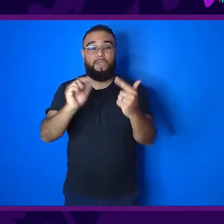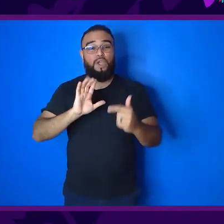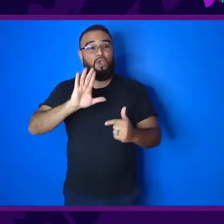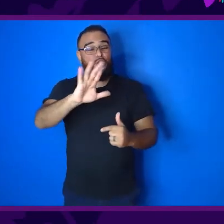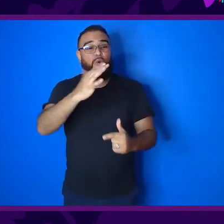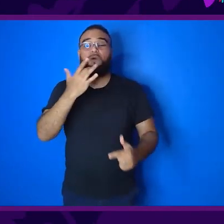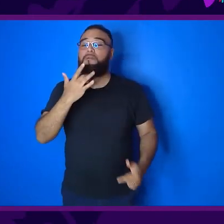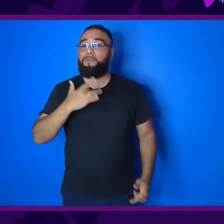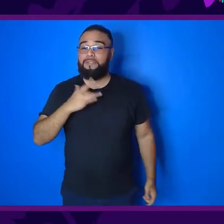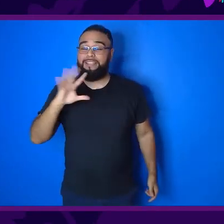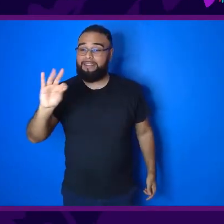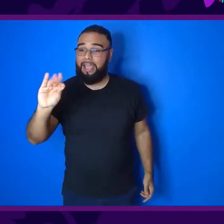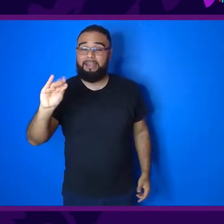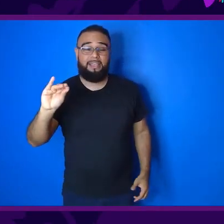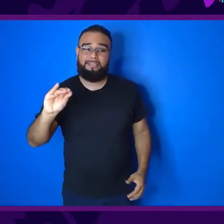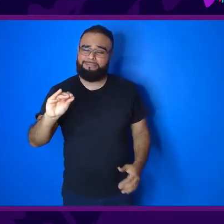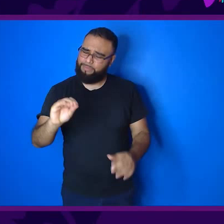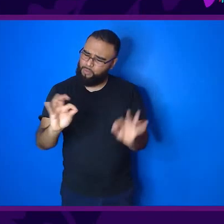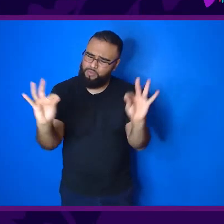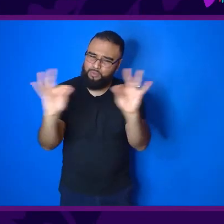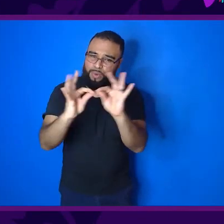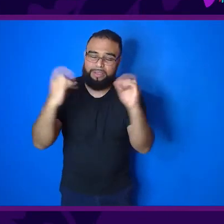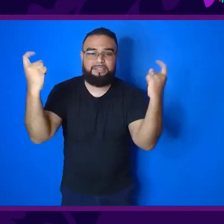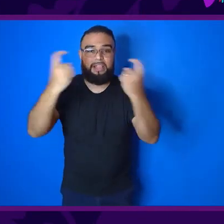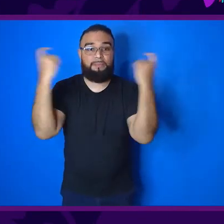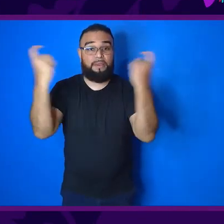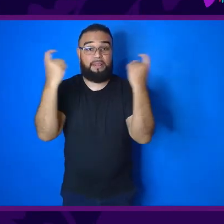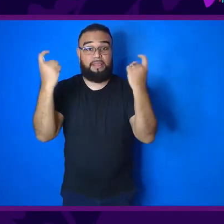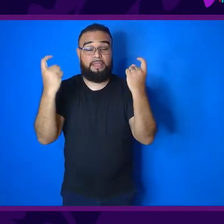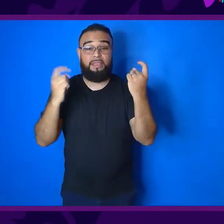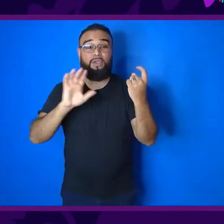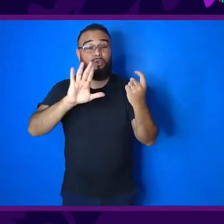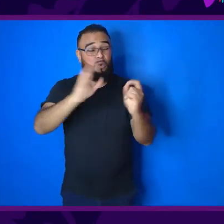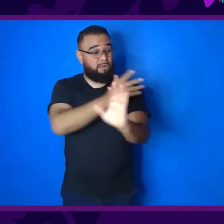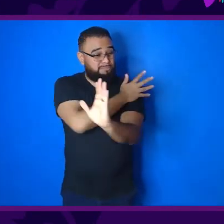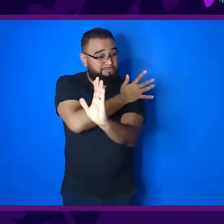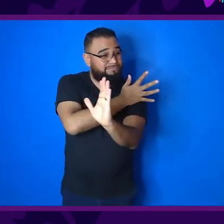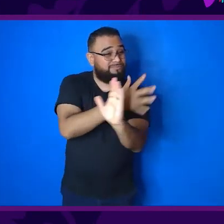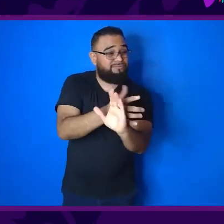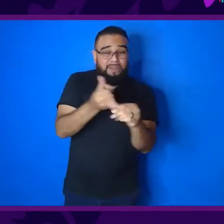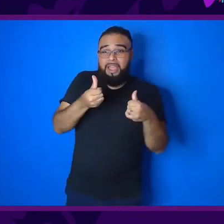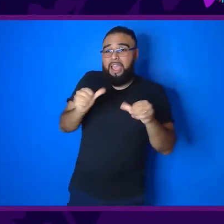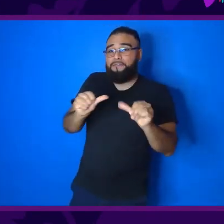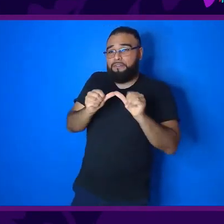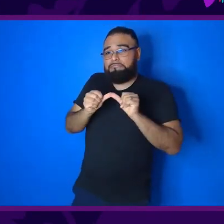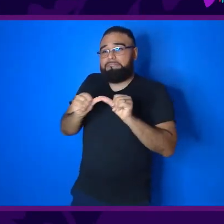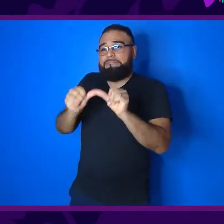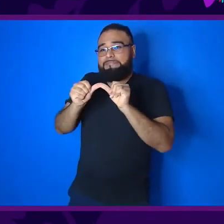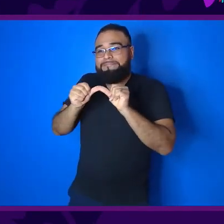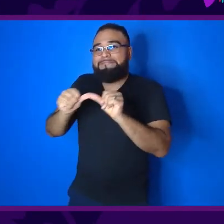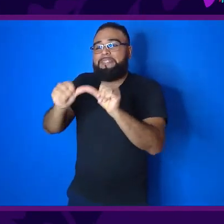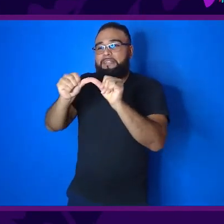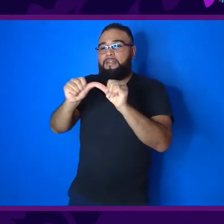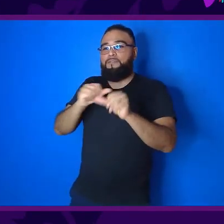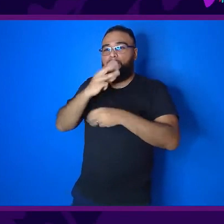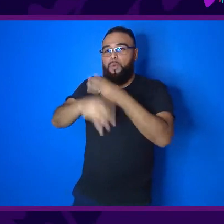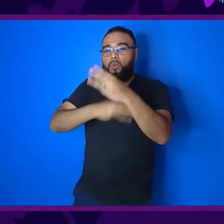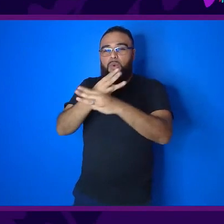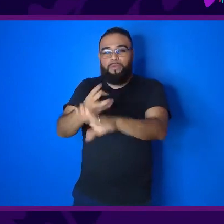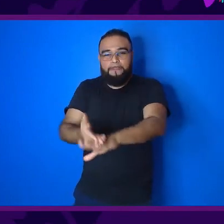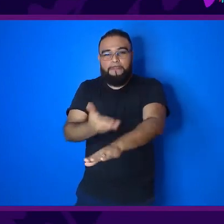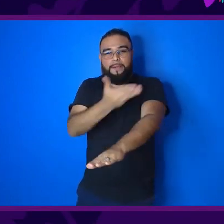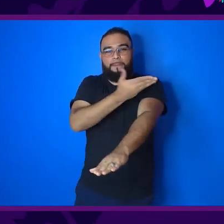by supporting all of your continuing efforts to make this world a better place. You have inspired and taught